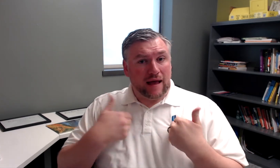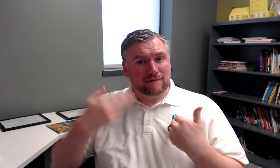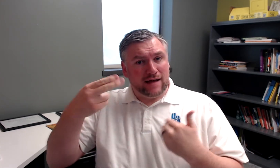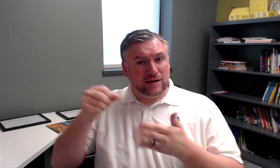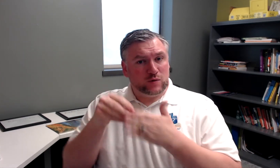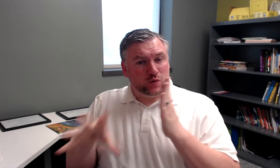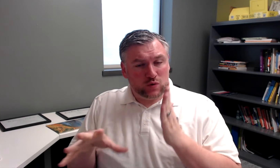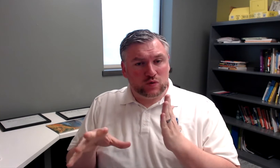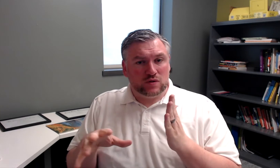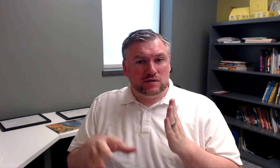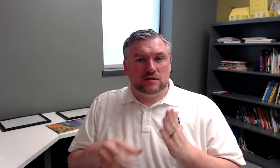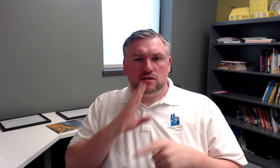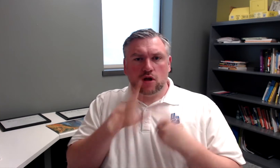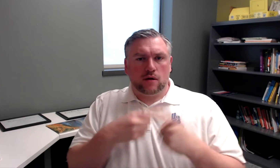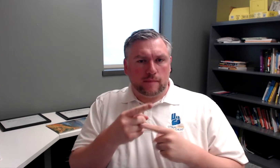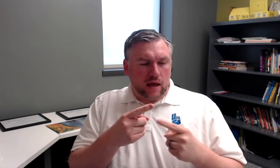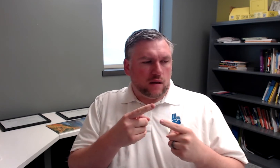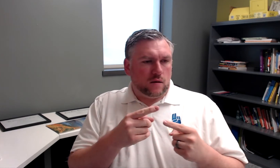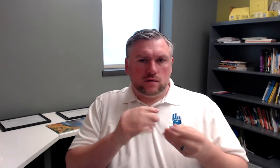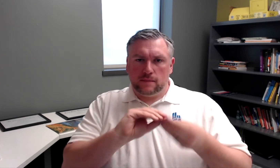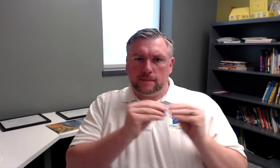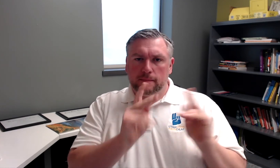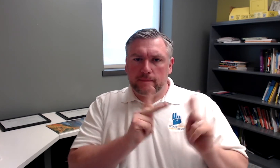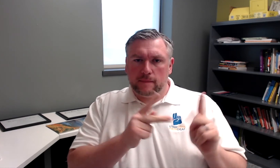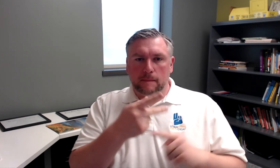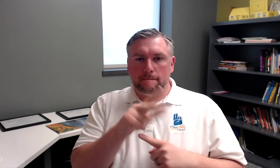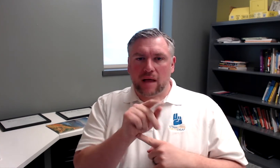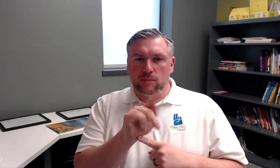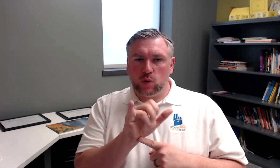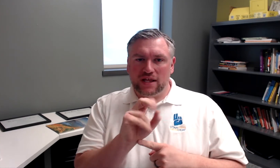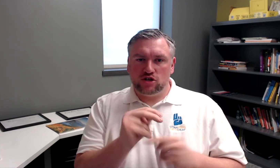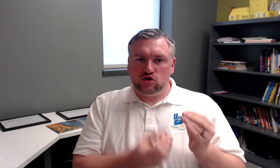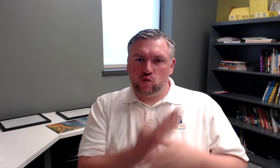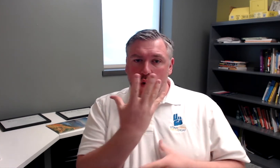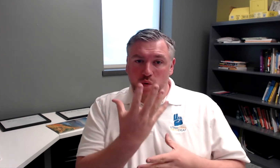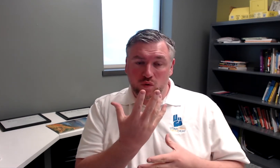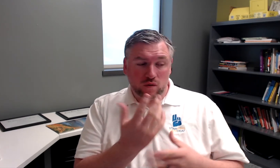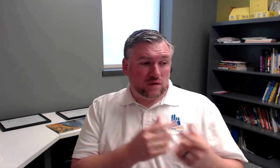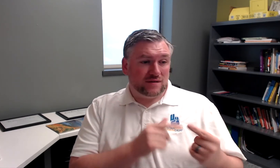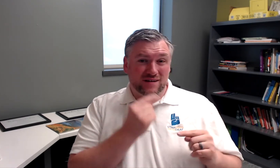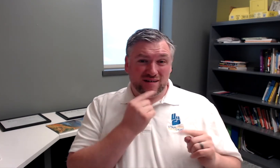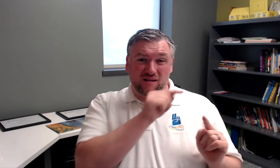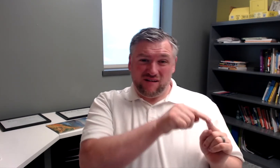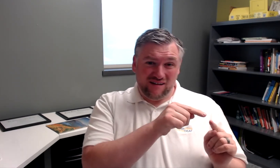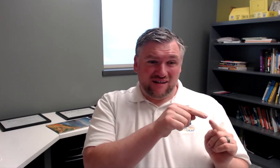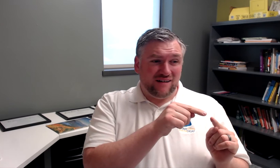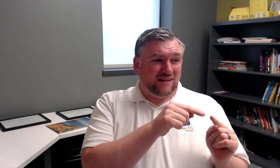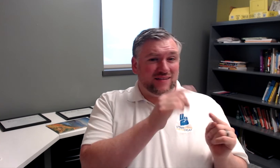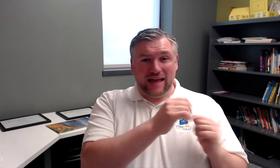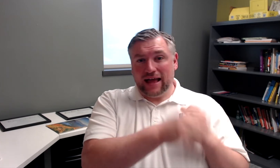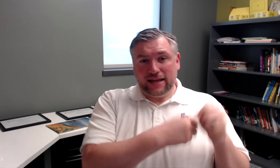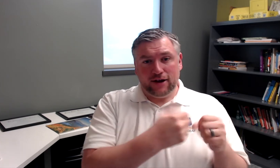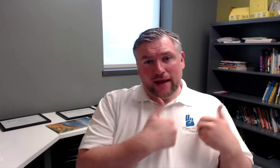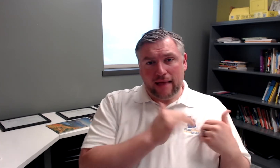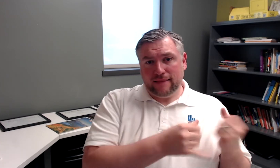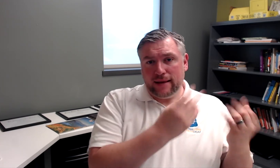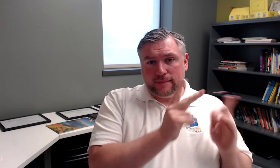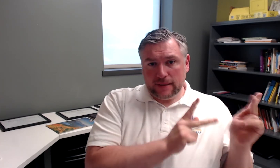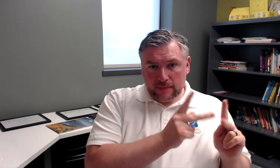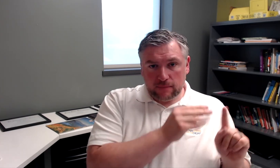example, if you have high school students and you're talking about populations and how they've changed and grown over time, so that year